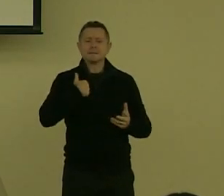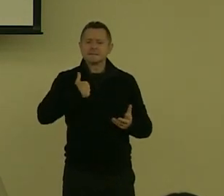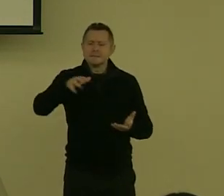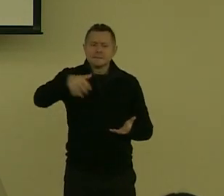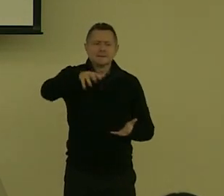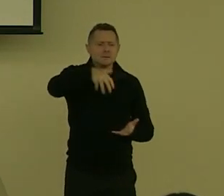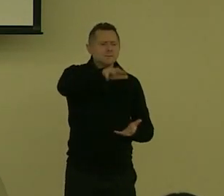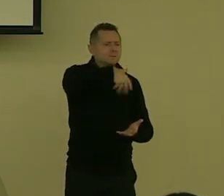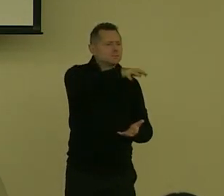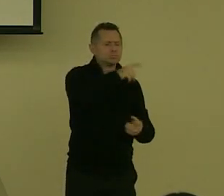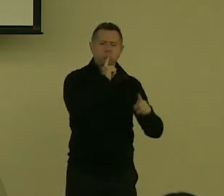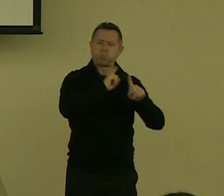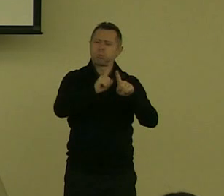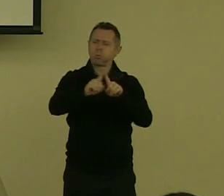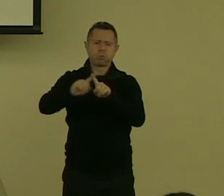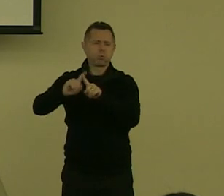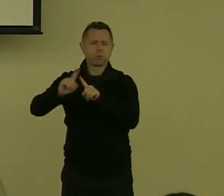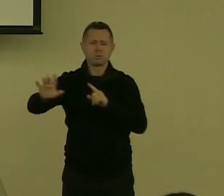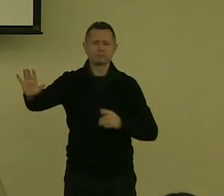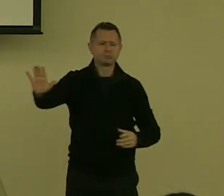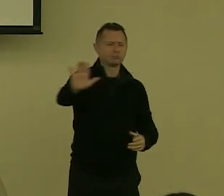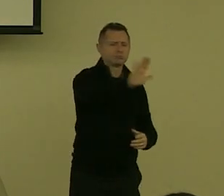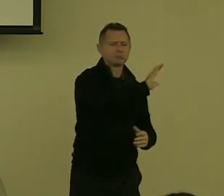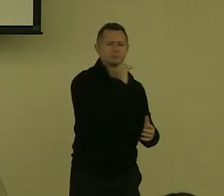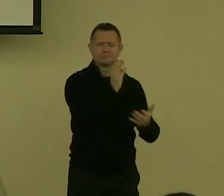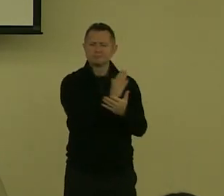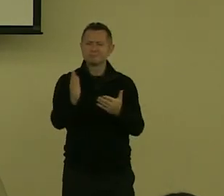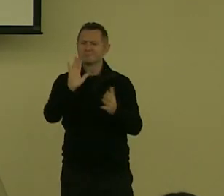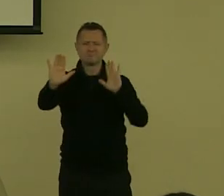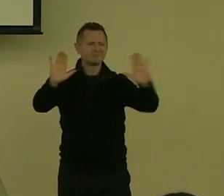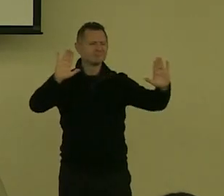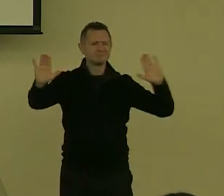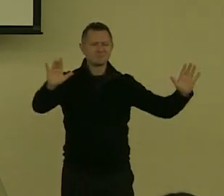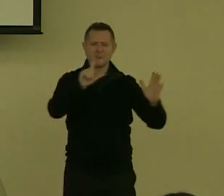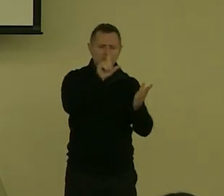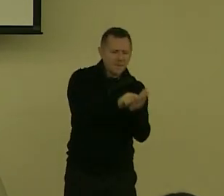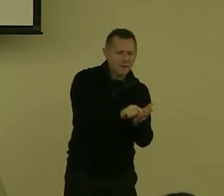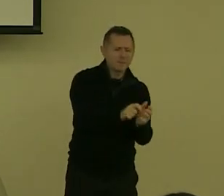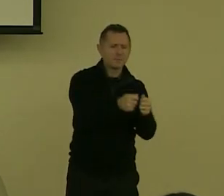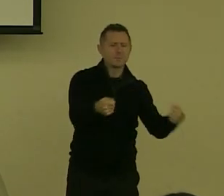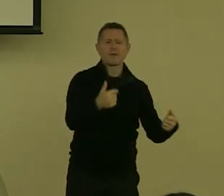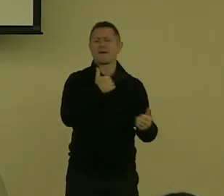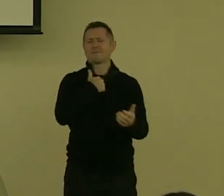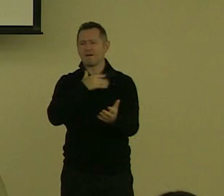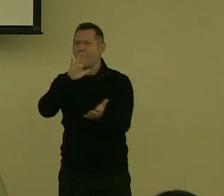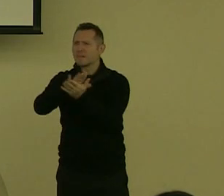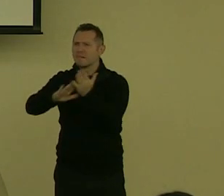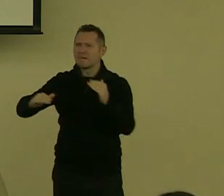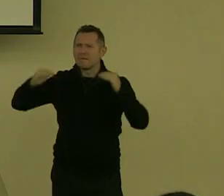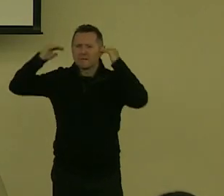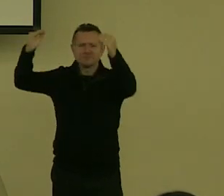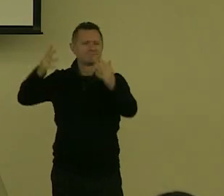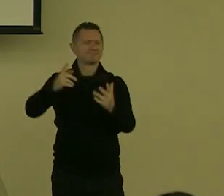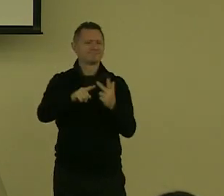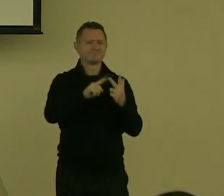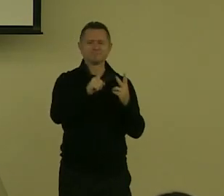Okay, we can't necessarily hear you, but we can see you, which is wonderful. And that could be a problem on my end. Just give me one